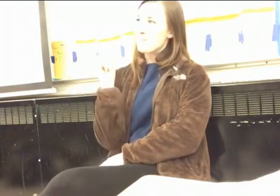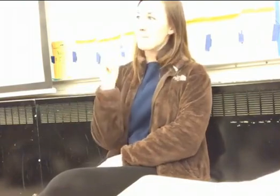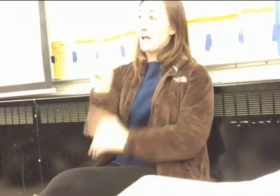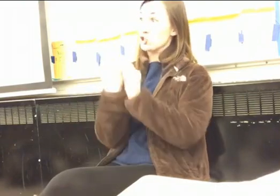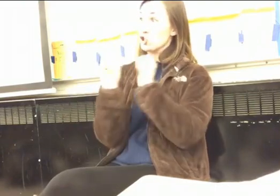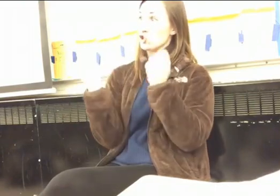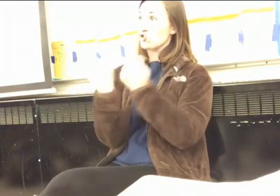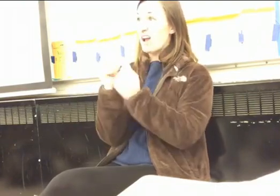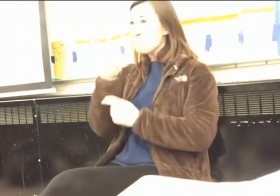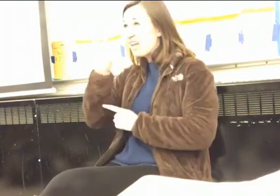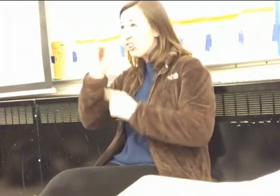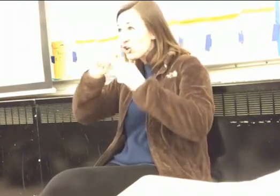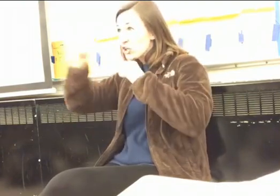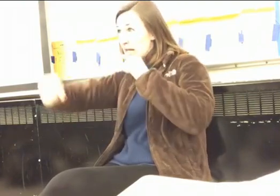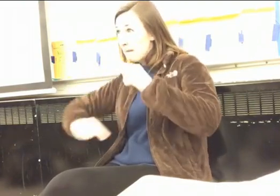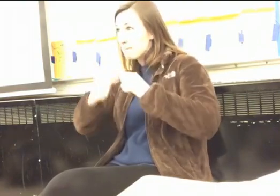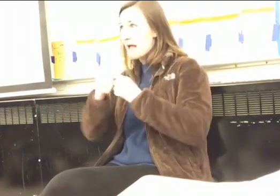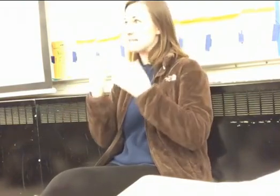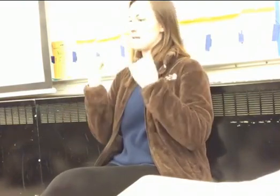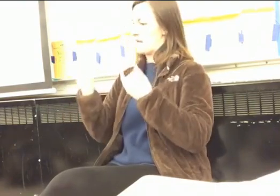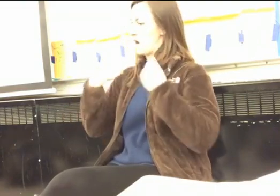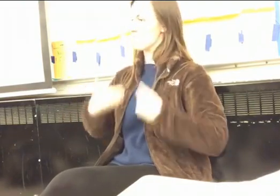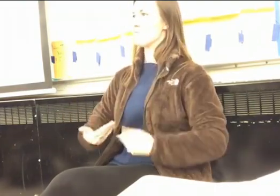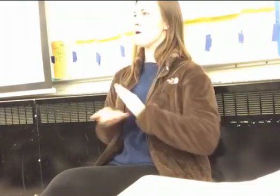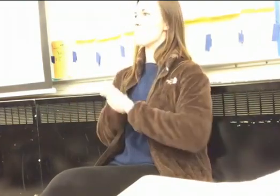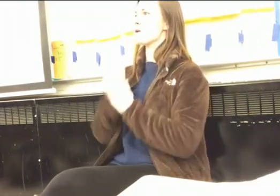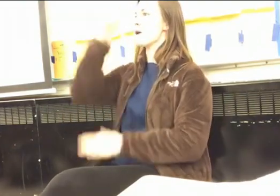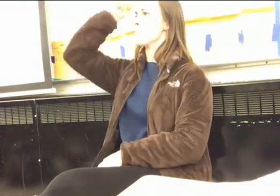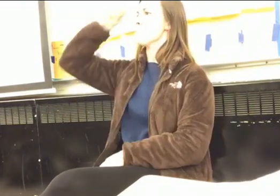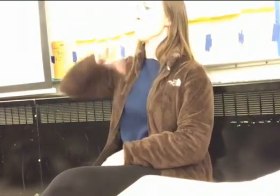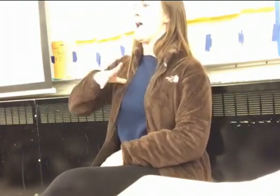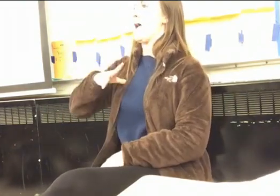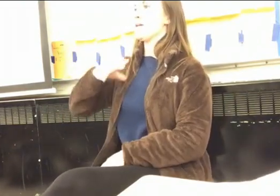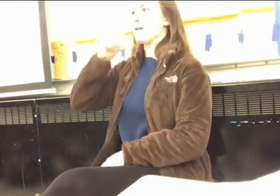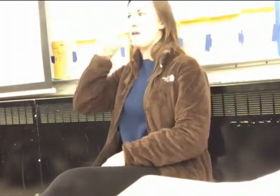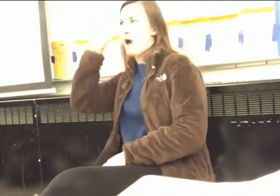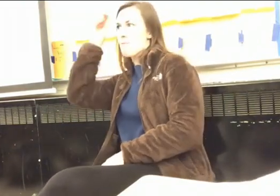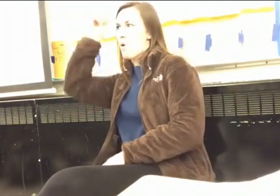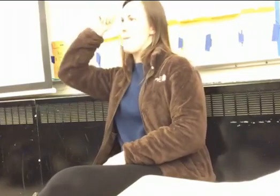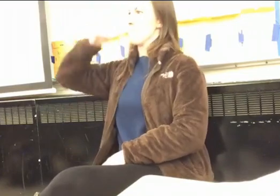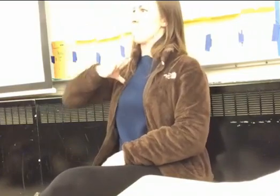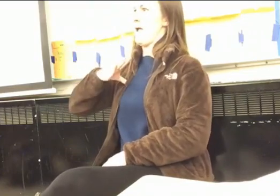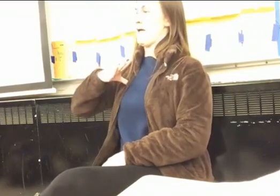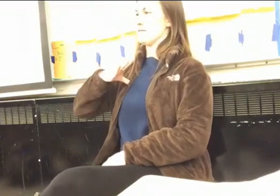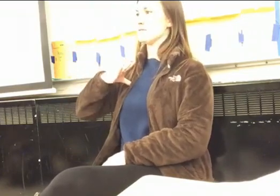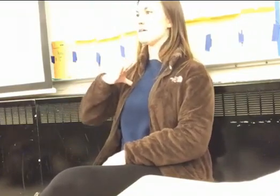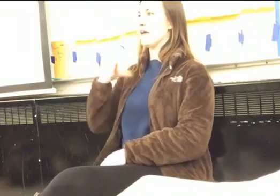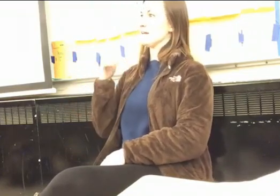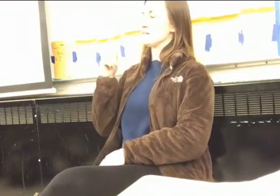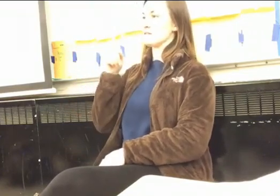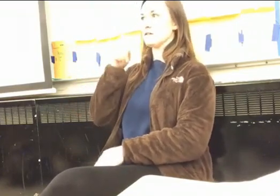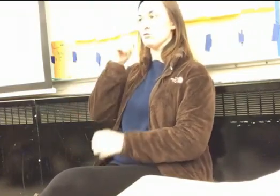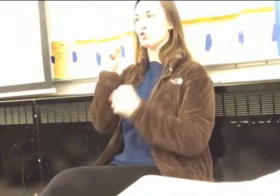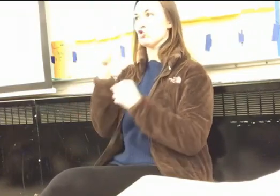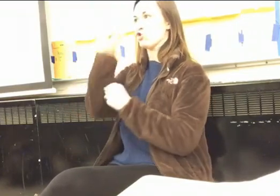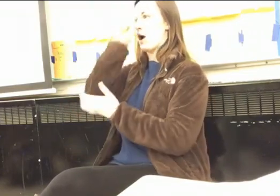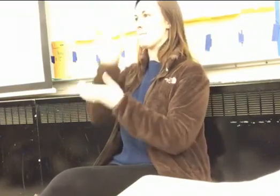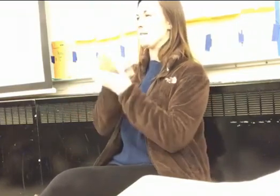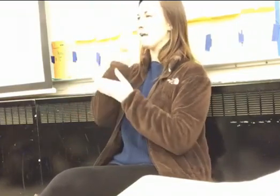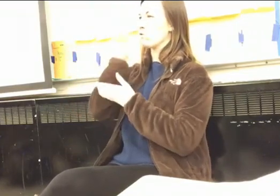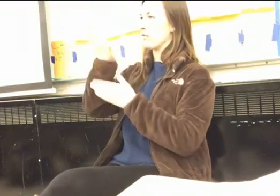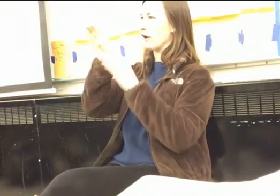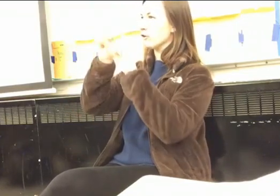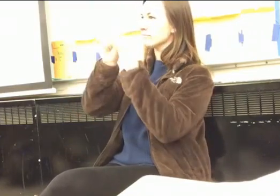now a man. It's like a 30-day process. Now, this was really important. It kind of shows the importance of religion. Also notice down here, what is